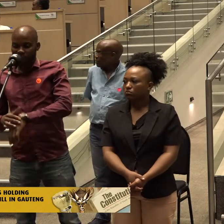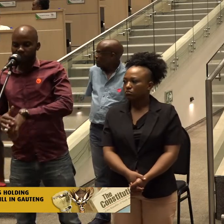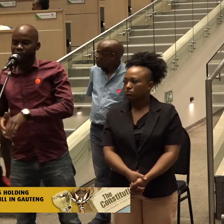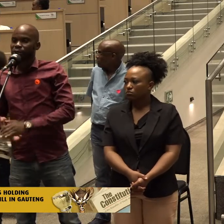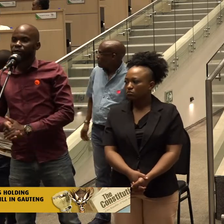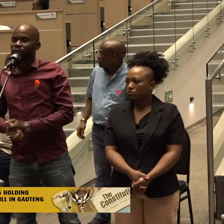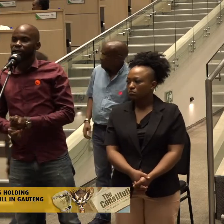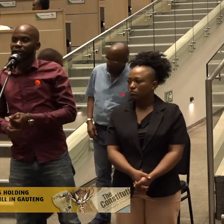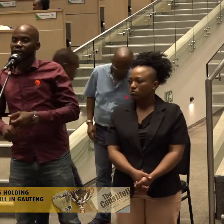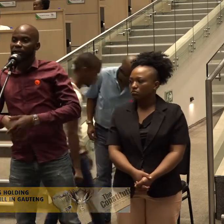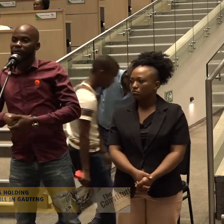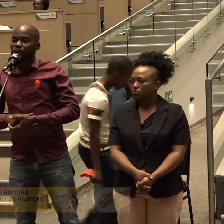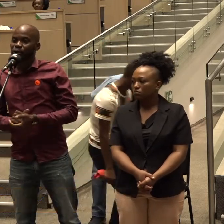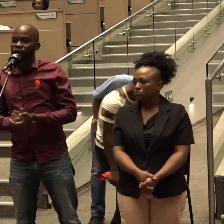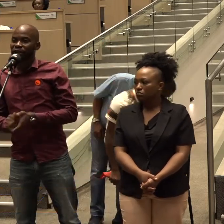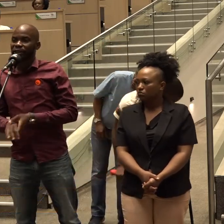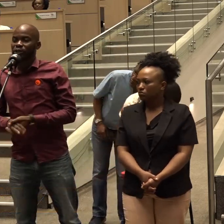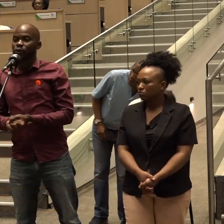foreign